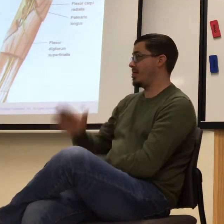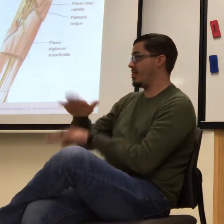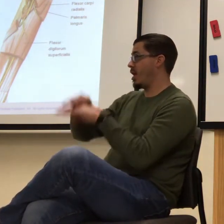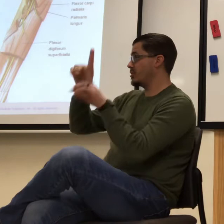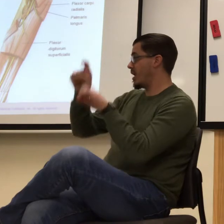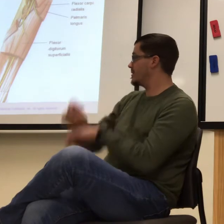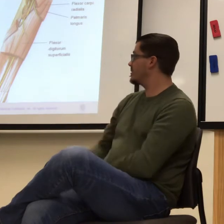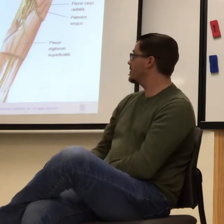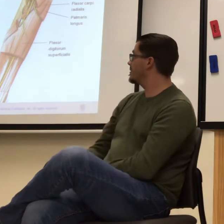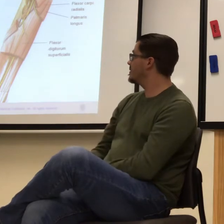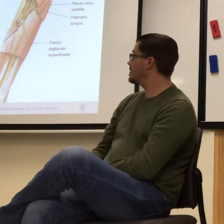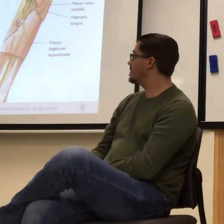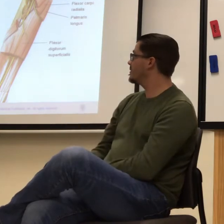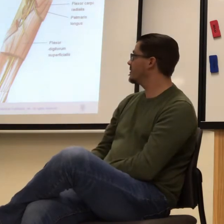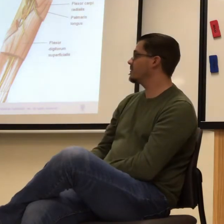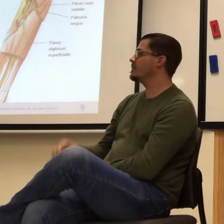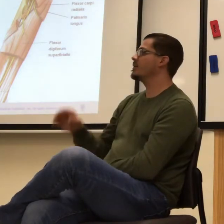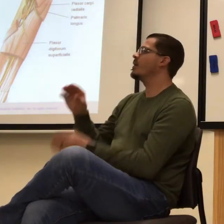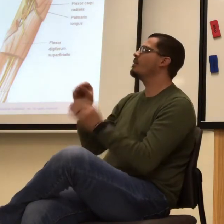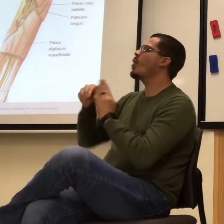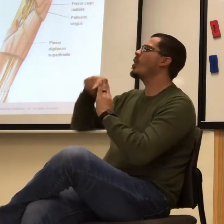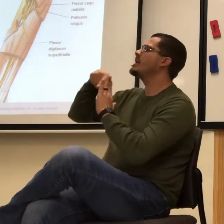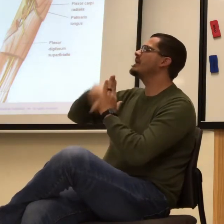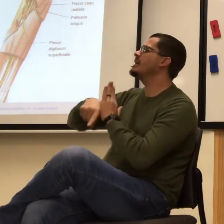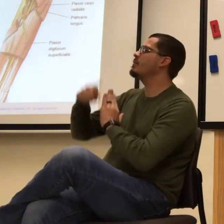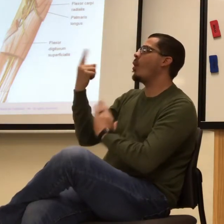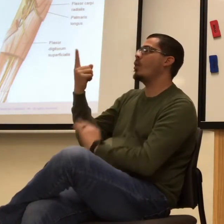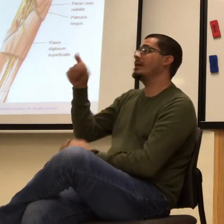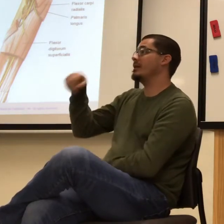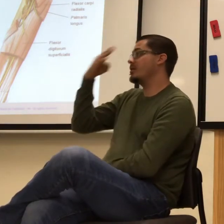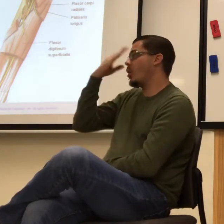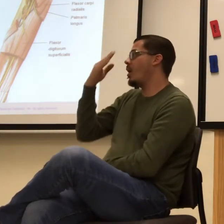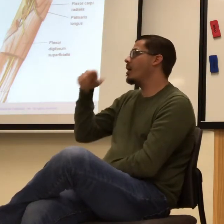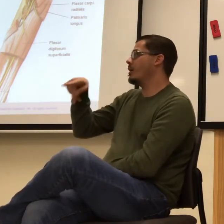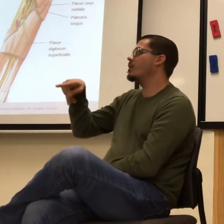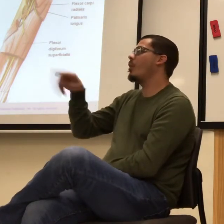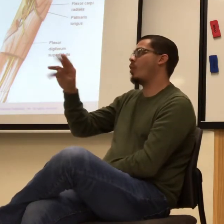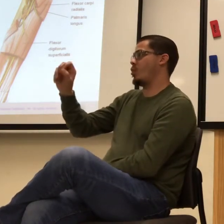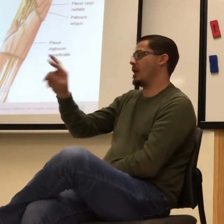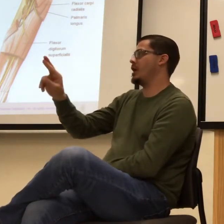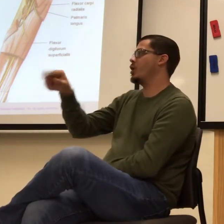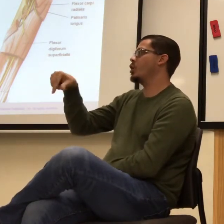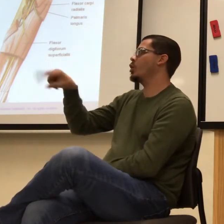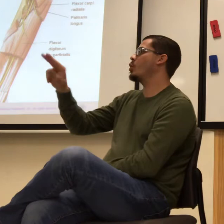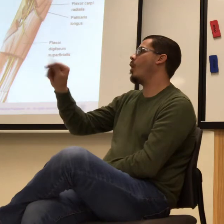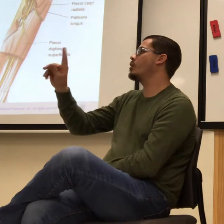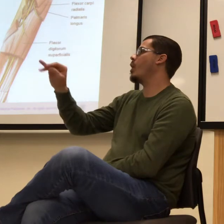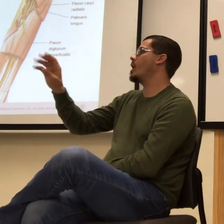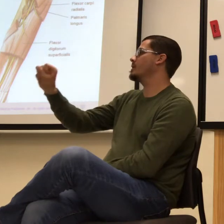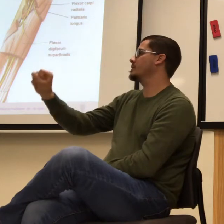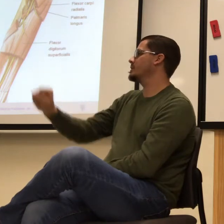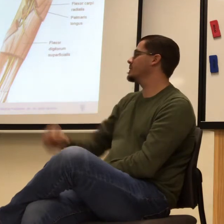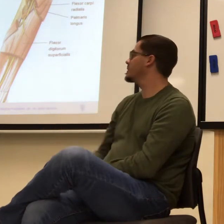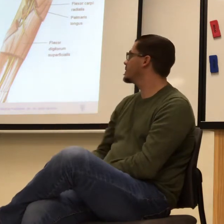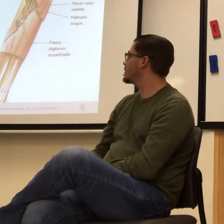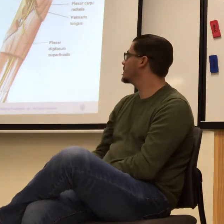test. In the deeper compartments, the only one you gotta know is the pronator quadratus.